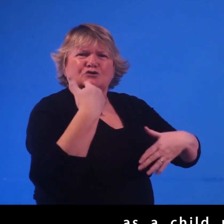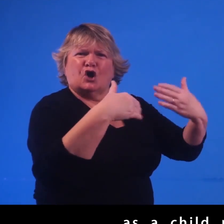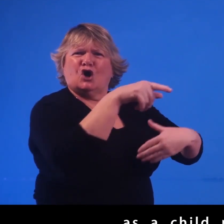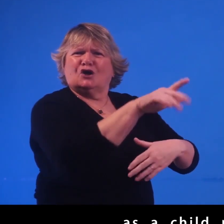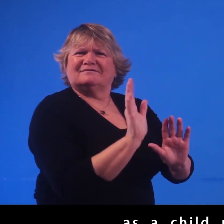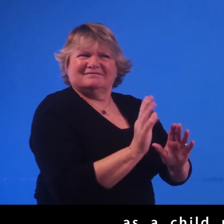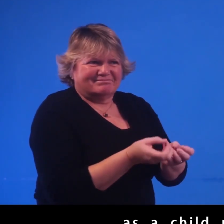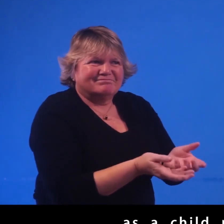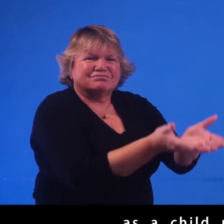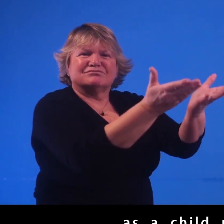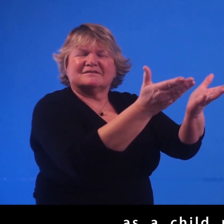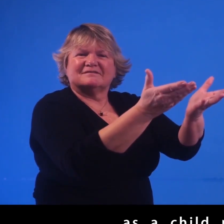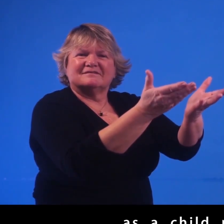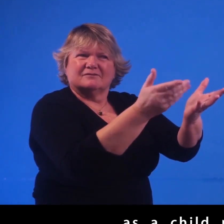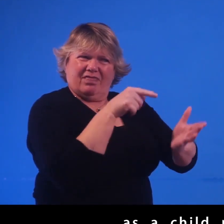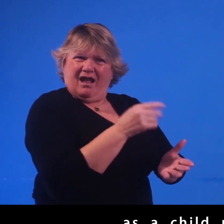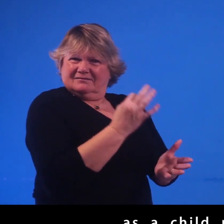not to hurt it.